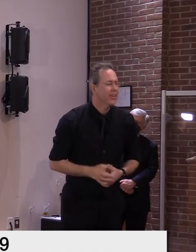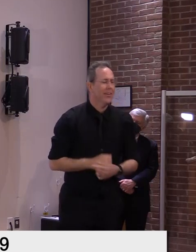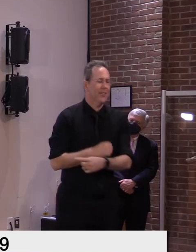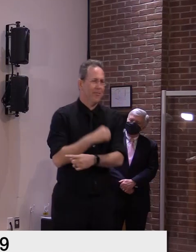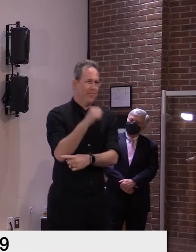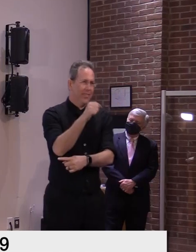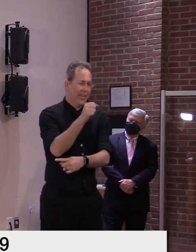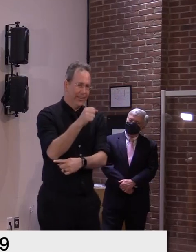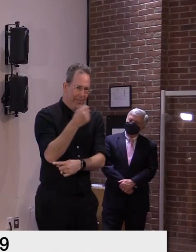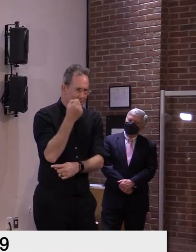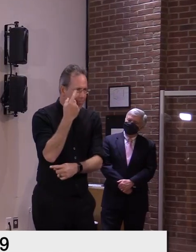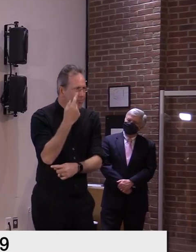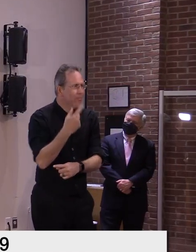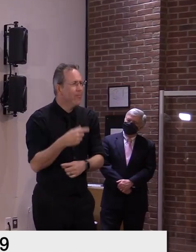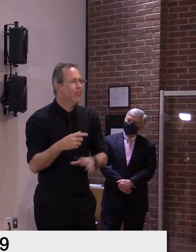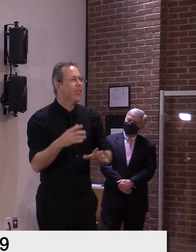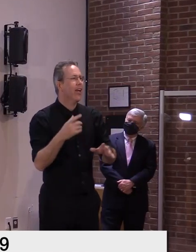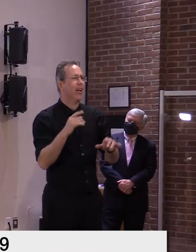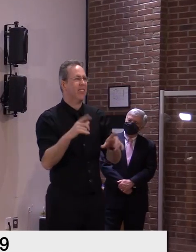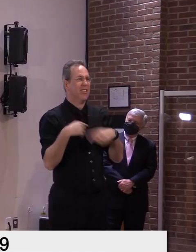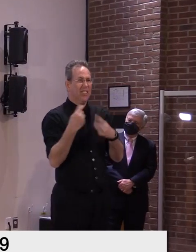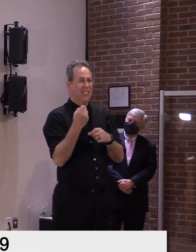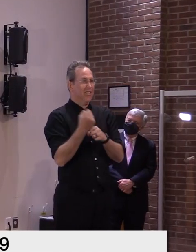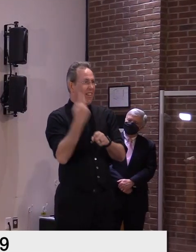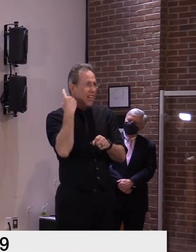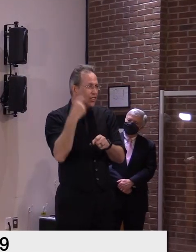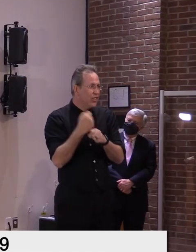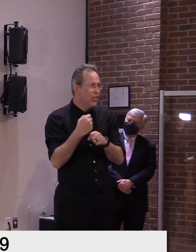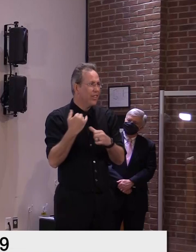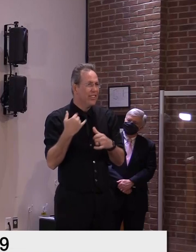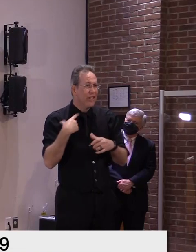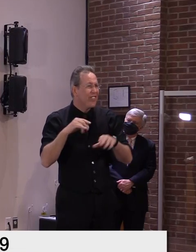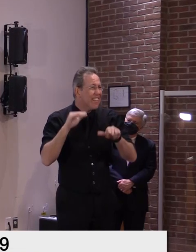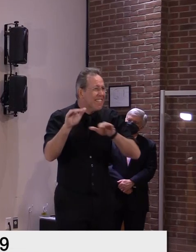understand the dangers associated with this disease and